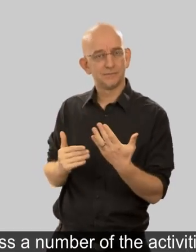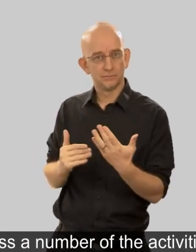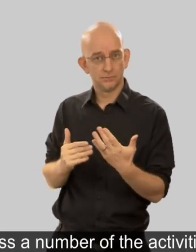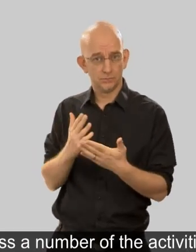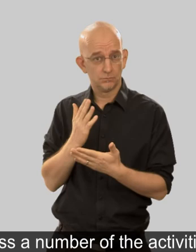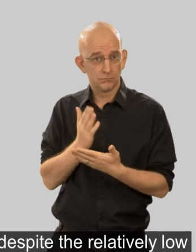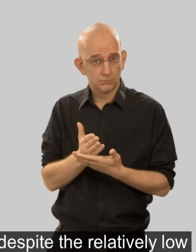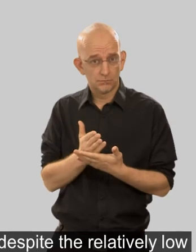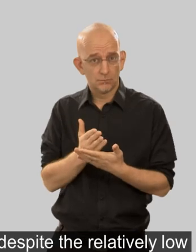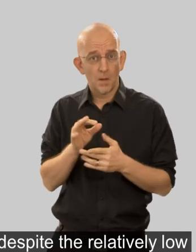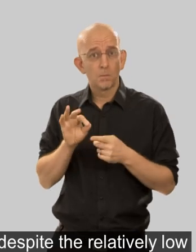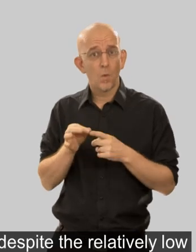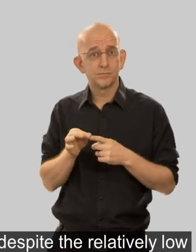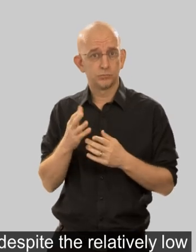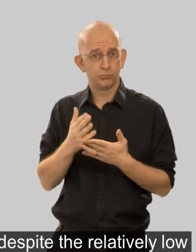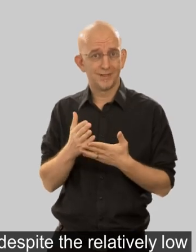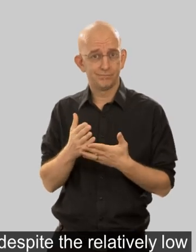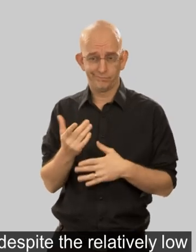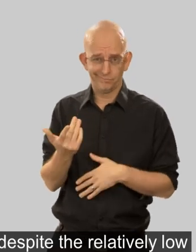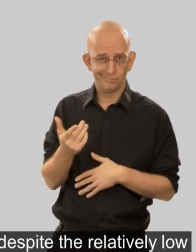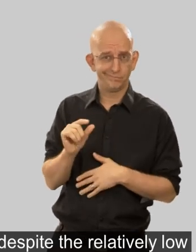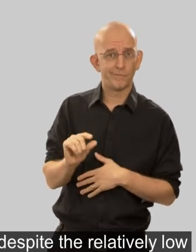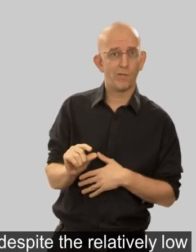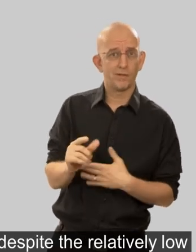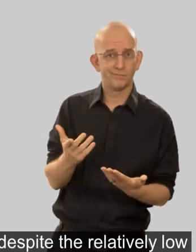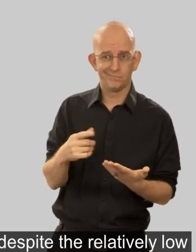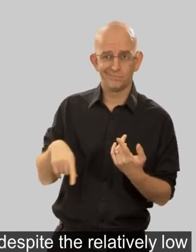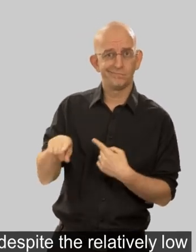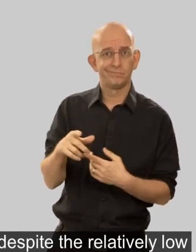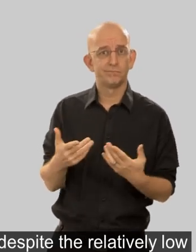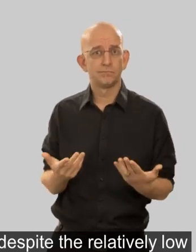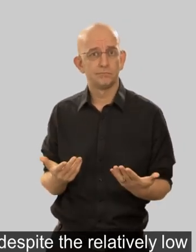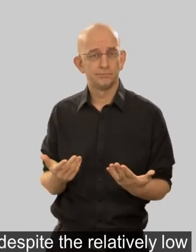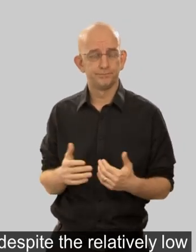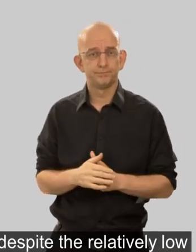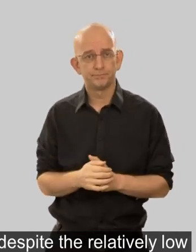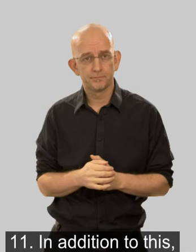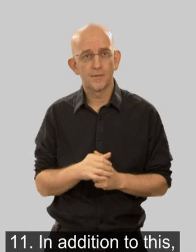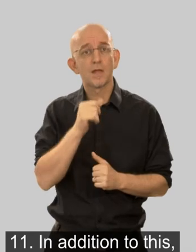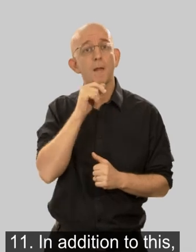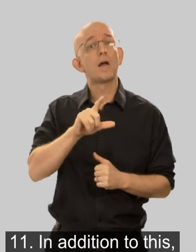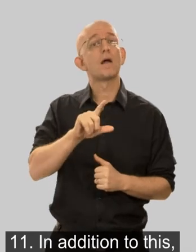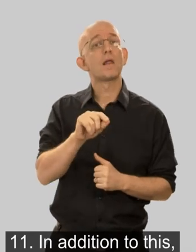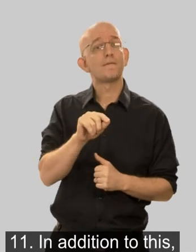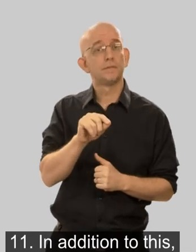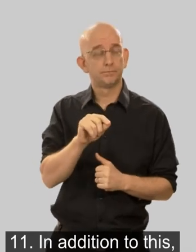activities, despite the relatively low point score awarded for them. Number 11.